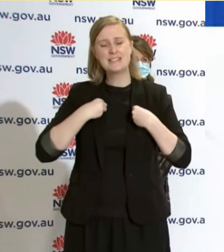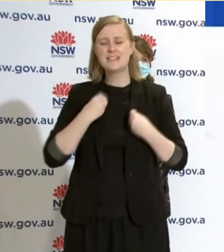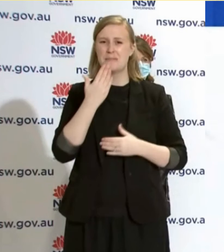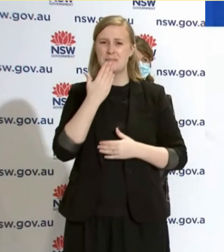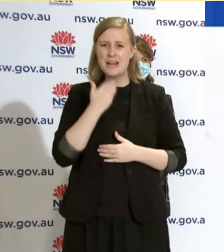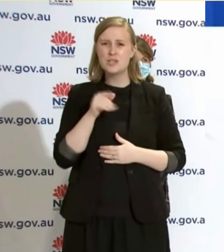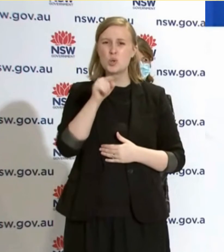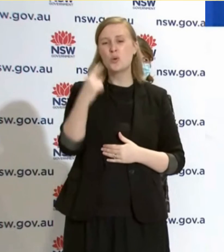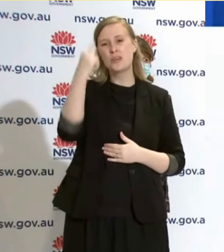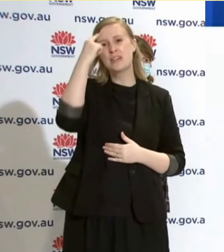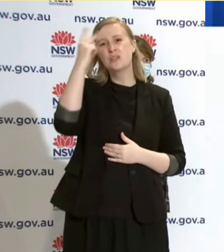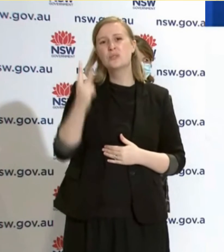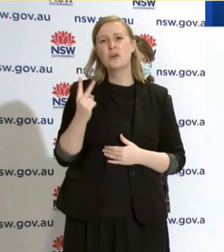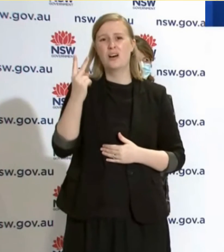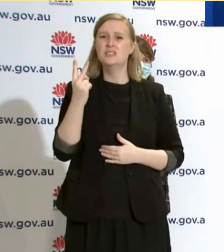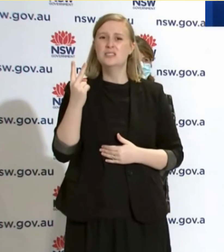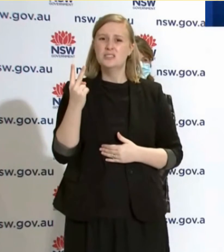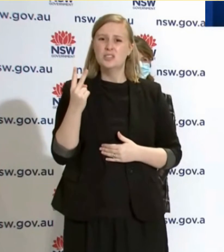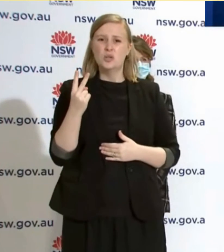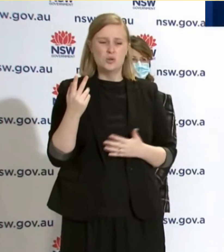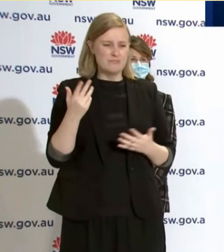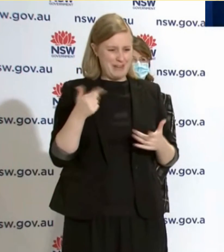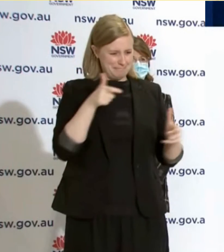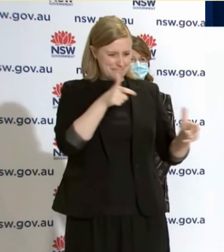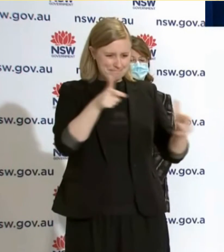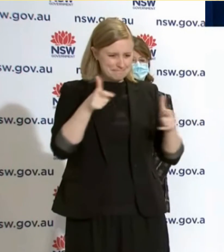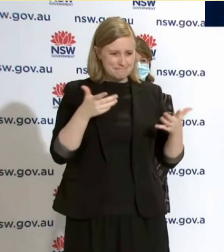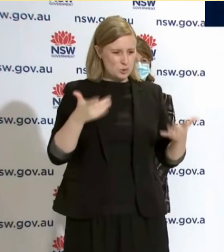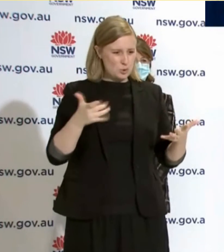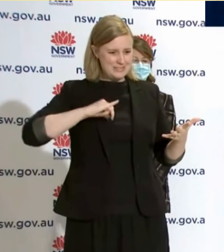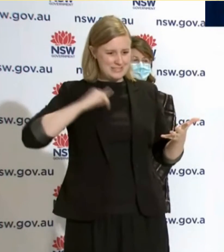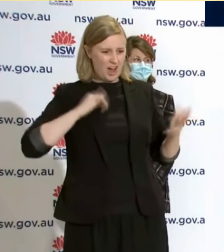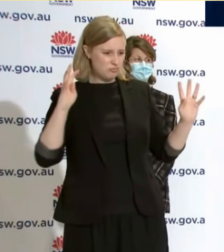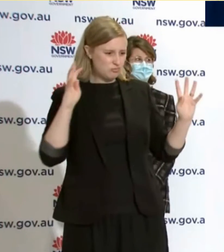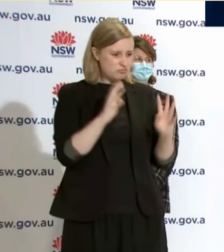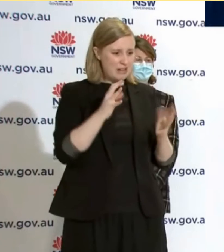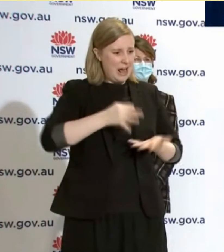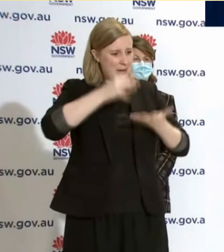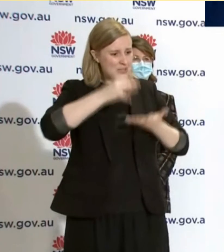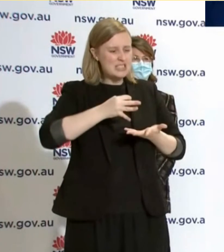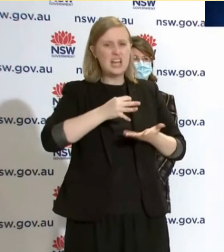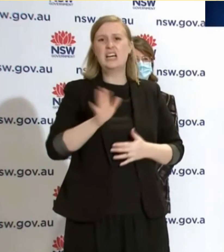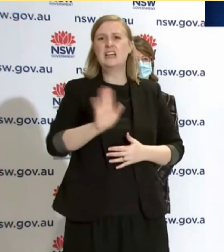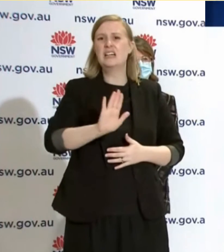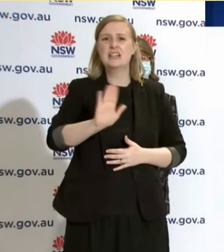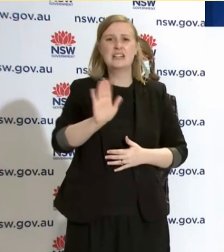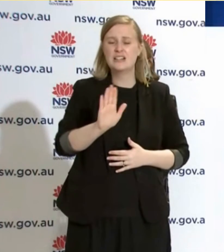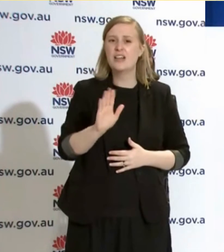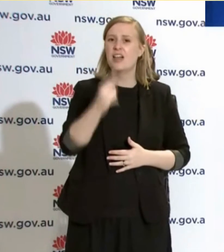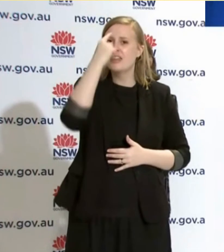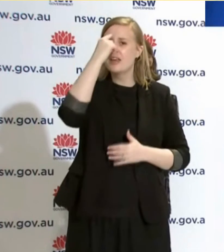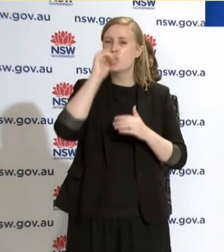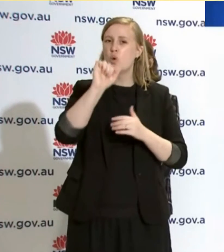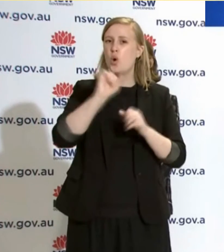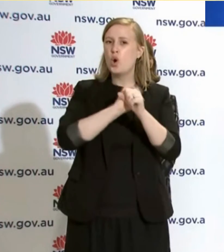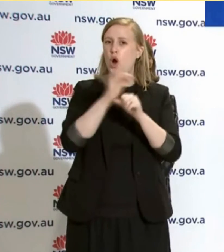tea rooms operating. Please don't. Just really review your COVID safety plans and do everything you can to keep